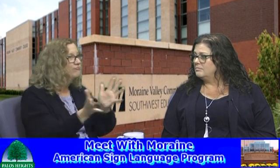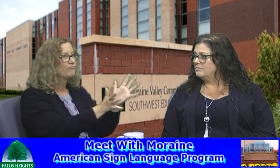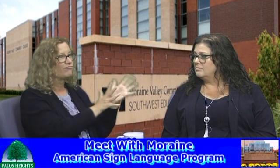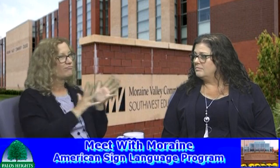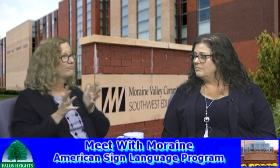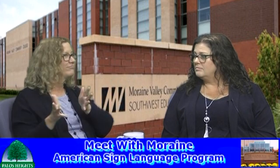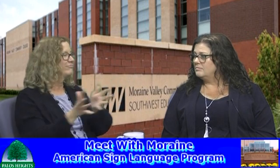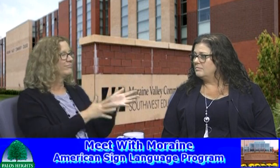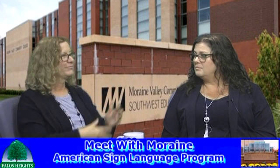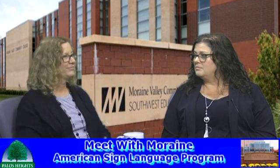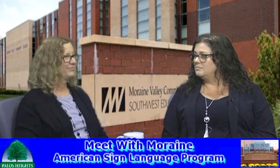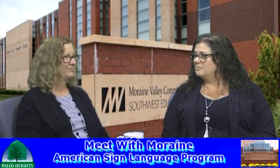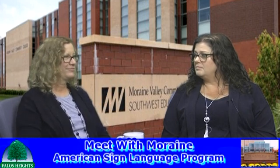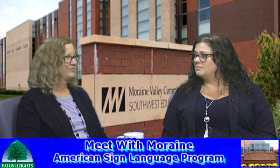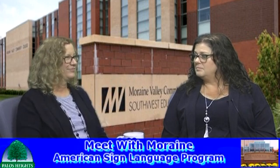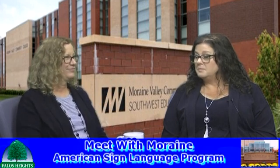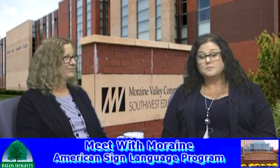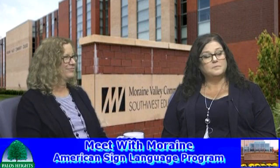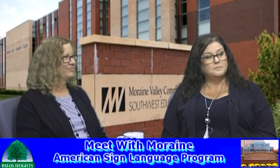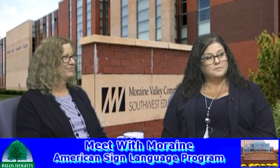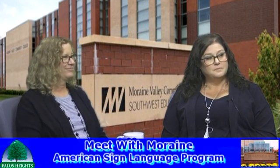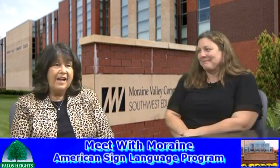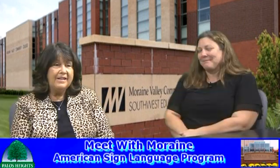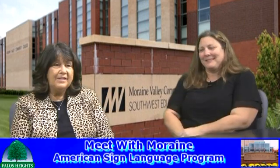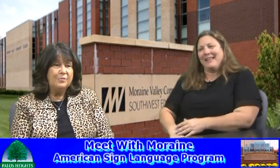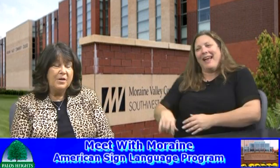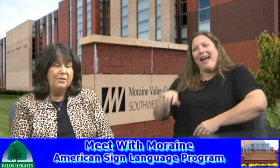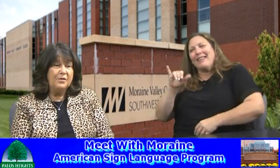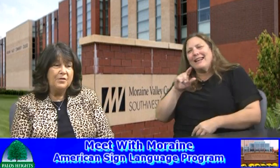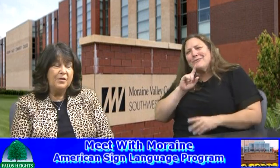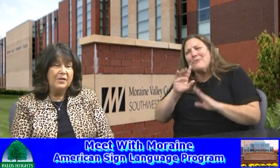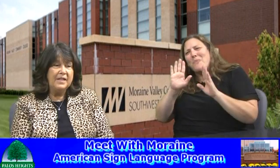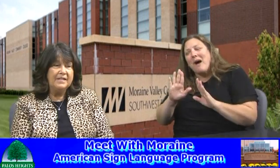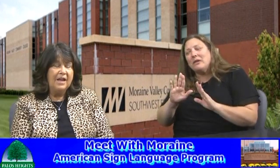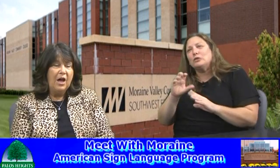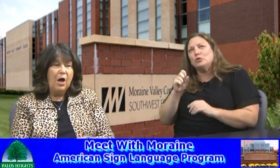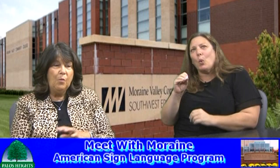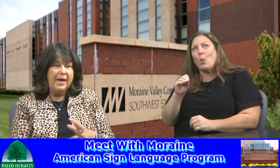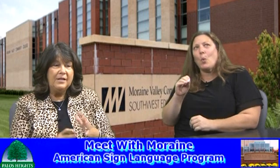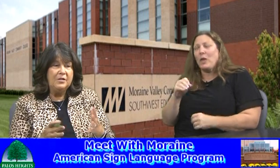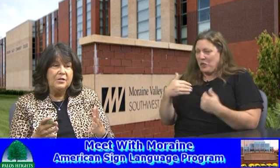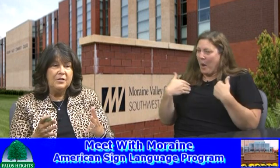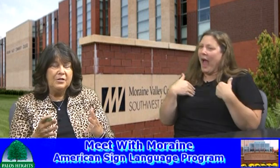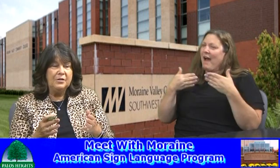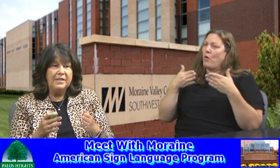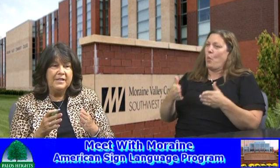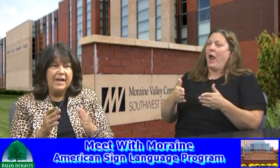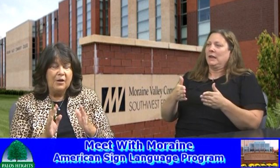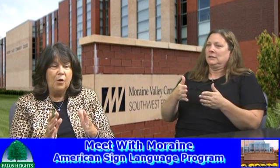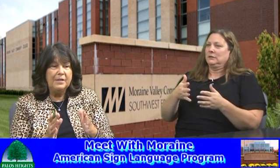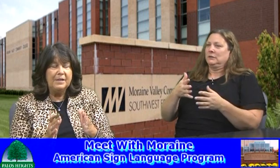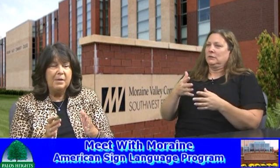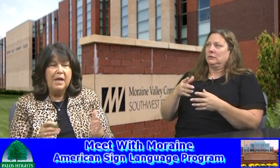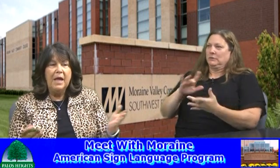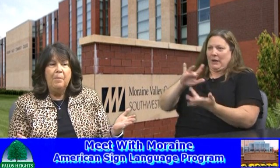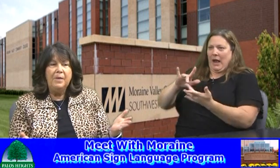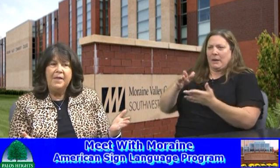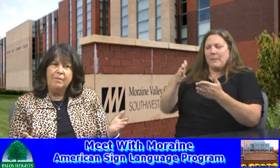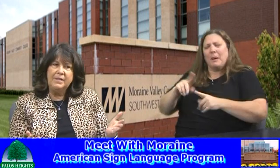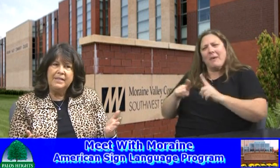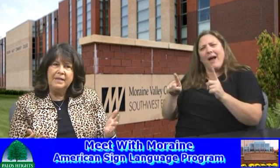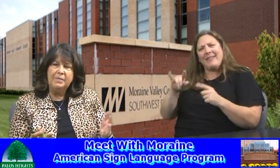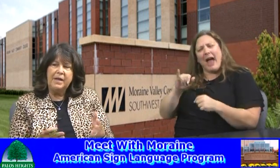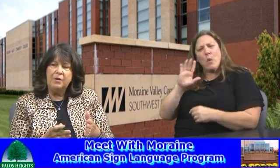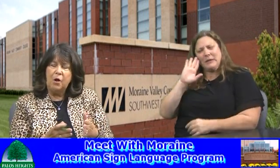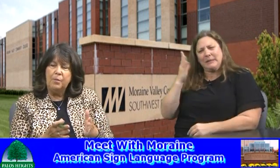with all of our family and friends throughout our special day. Oh, that is wonderful. So there is a way to get a hold of somebody. But